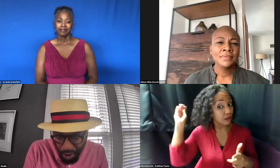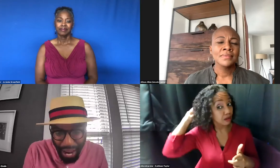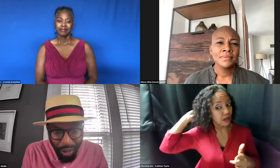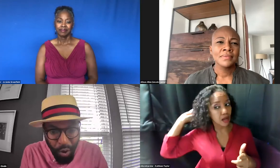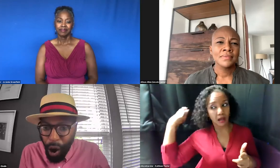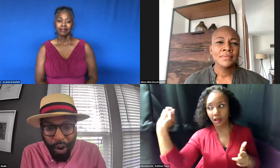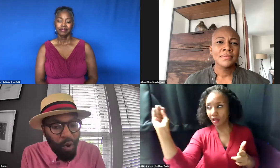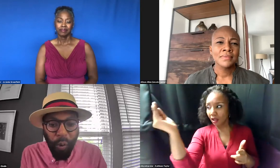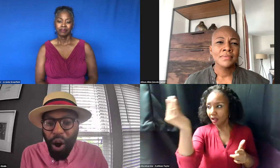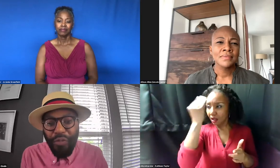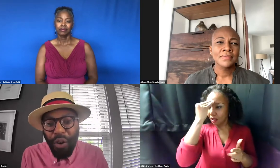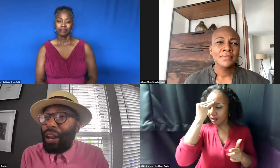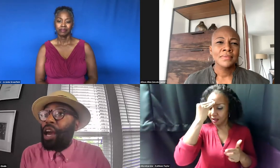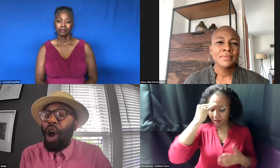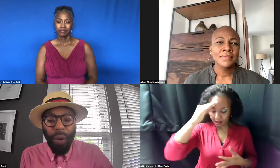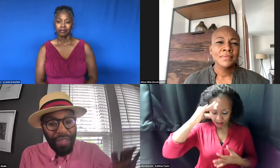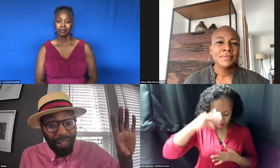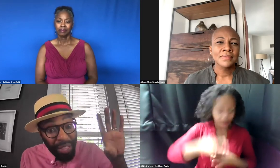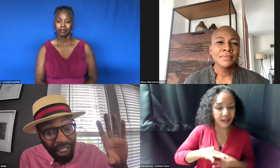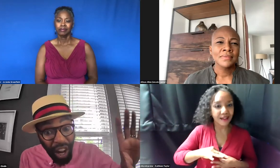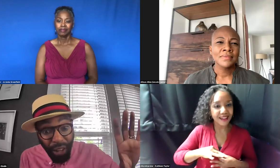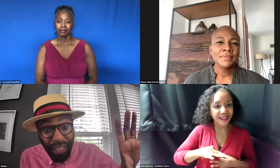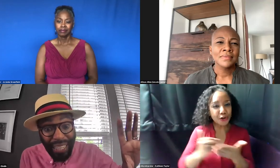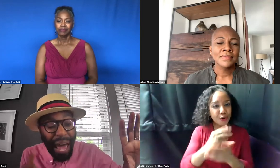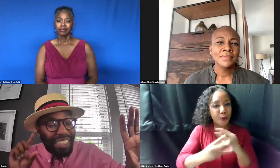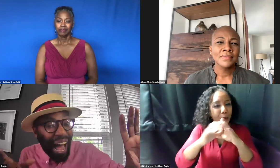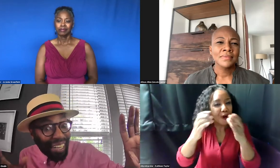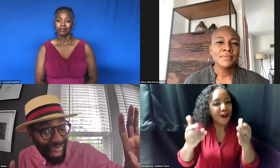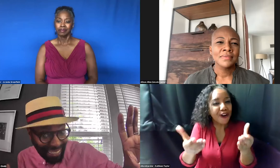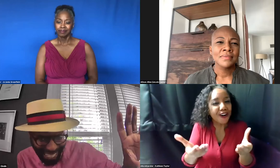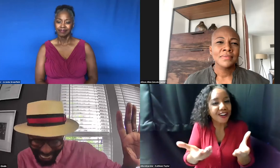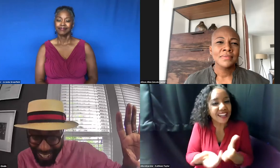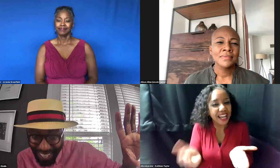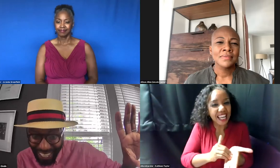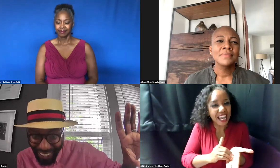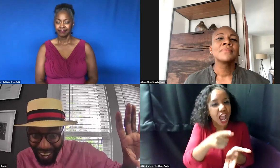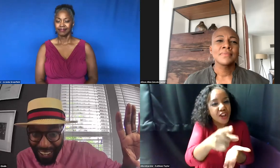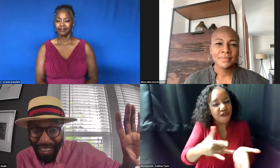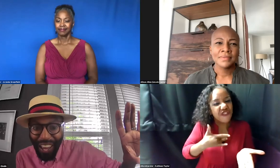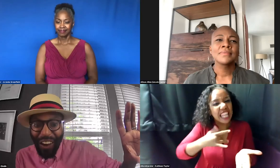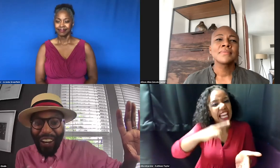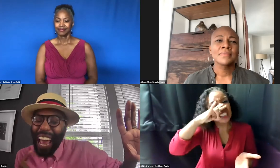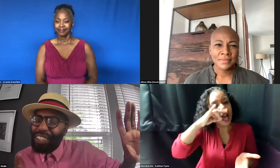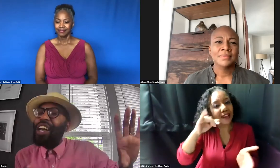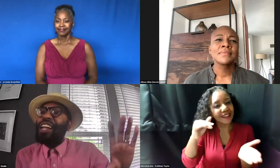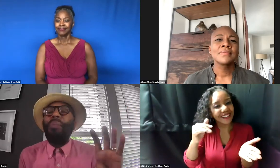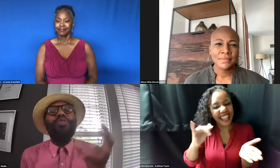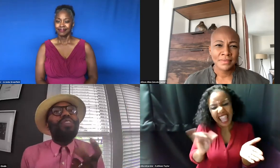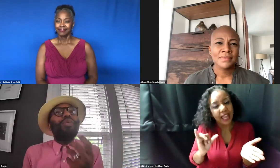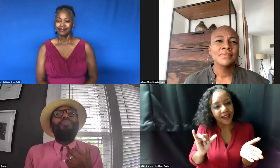you create a new world for like where the adults can then have a childlikeness, right? A